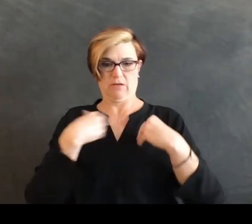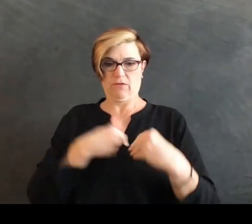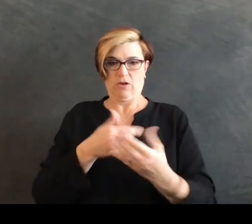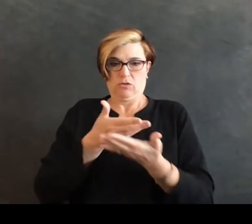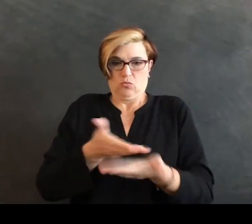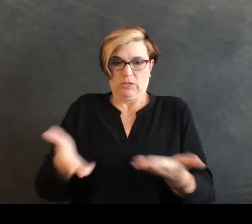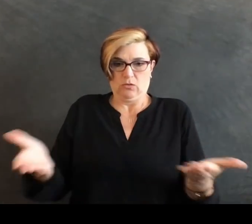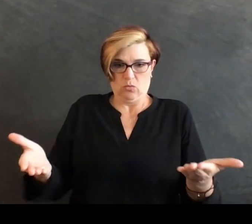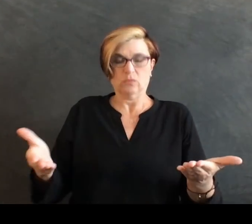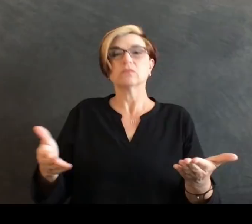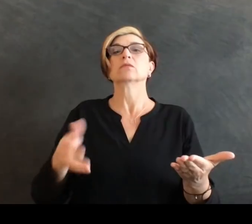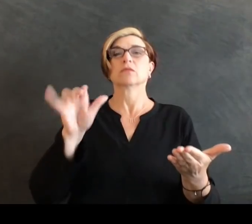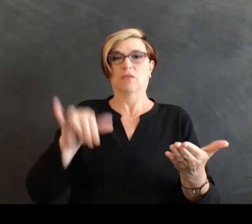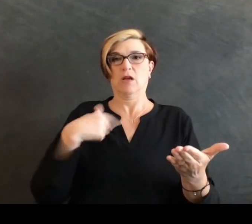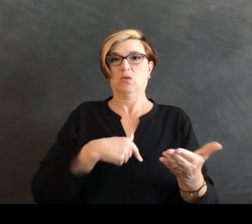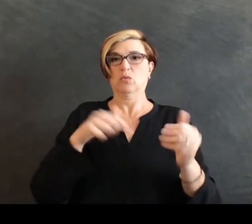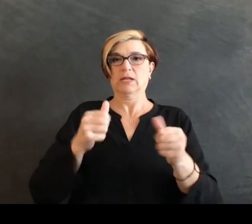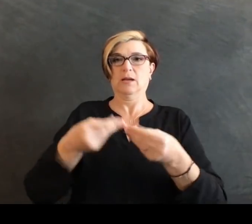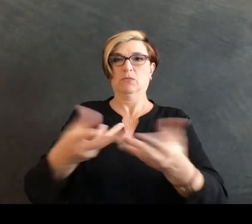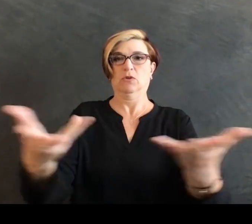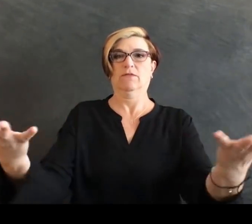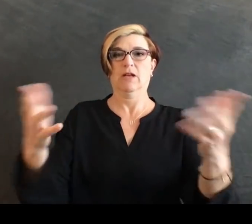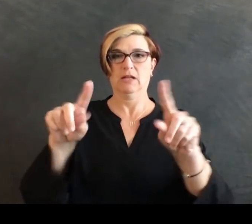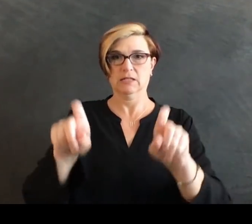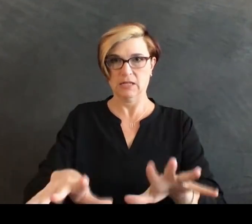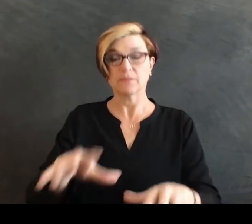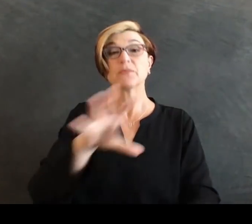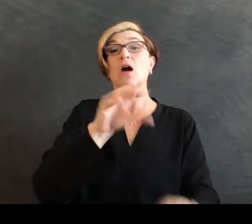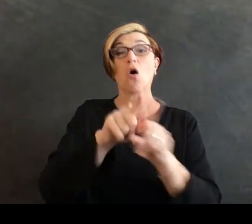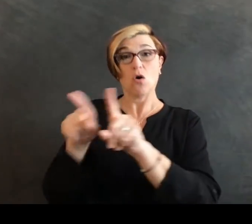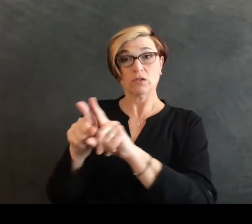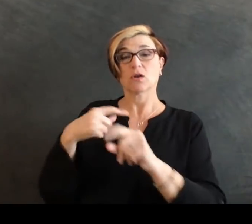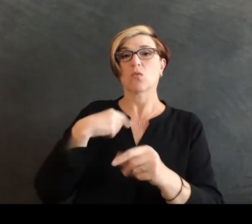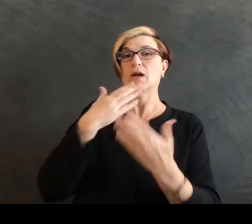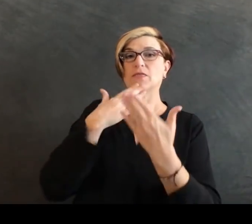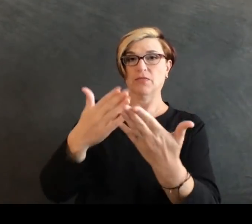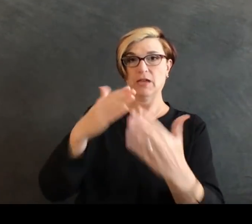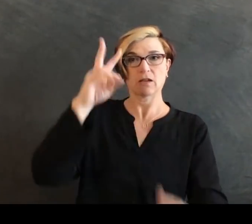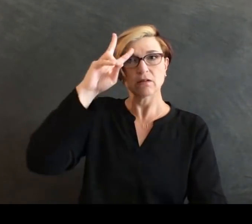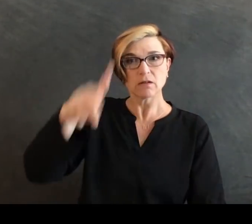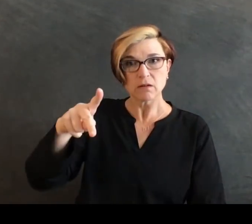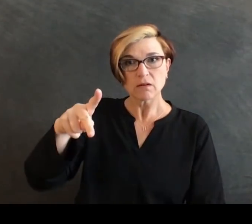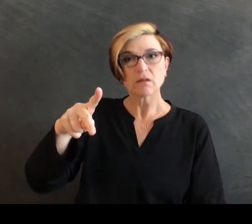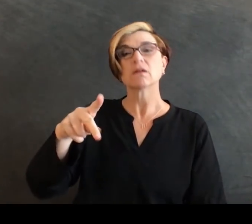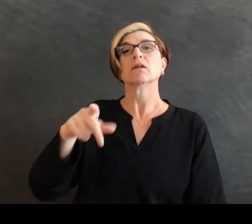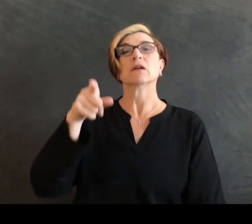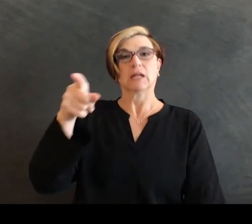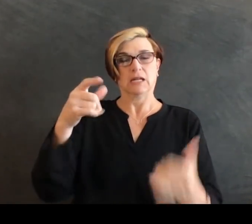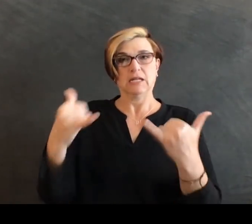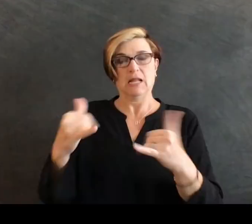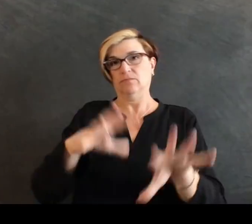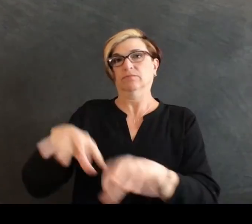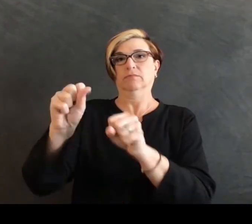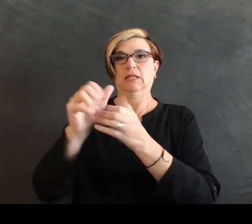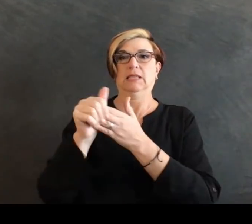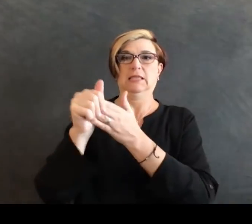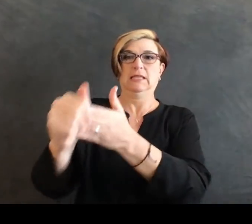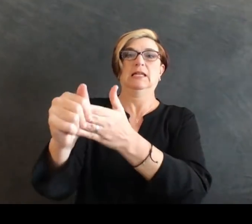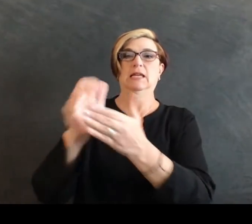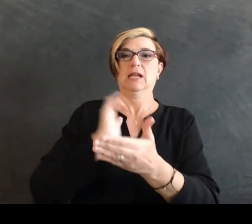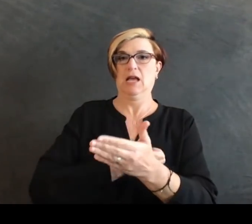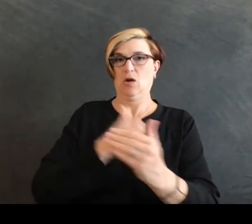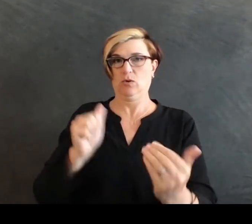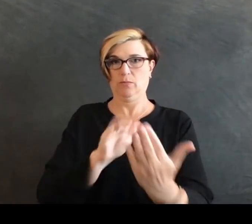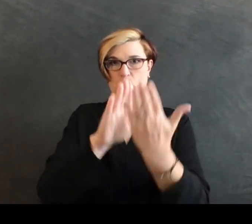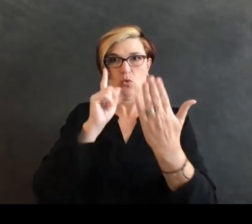you, Mr. Vice President, for leading a whole-of-economy approach to testing. As the President mentioned today, the United States hit